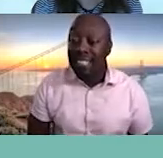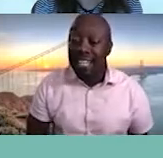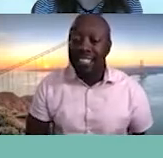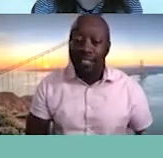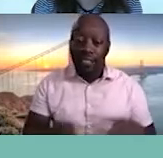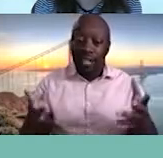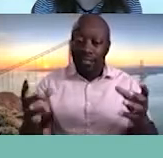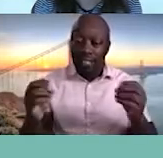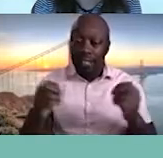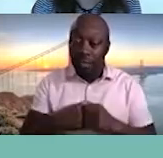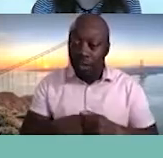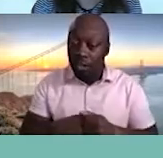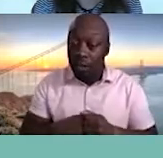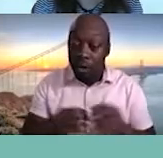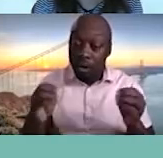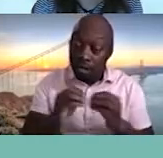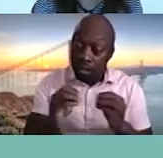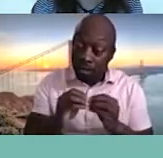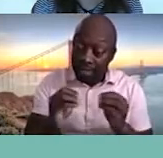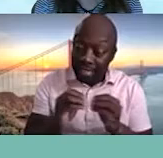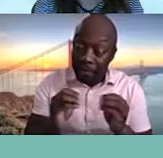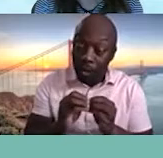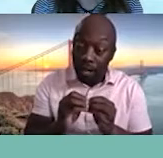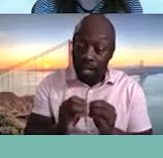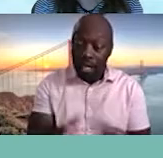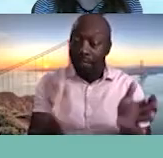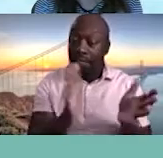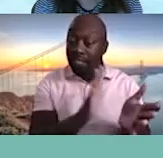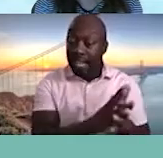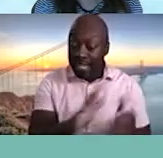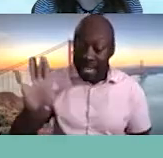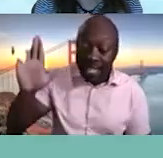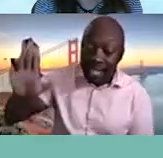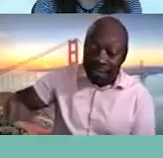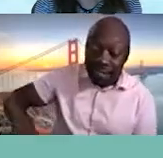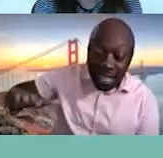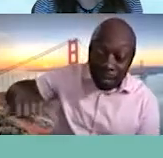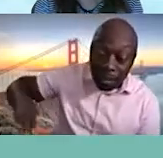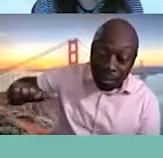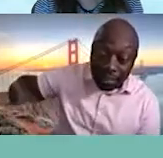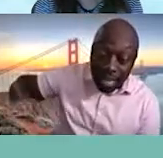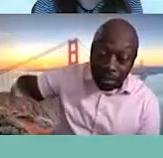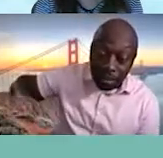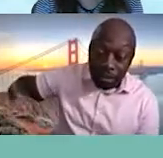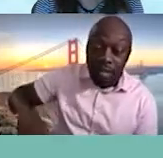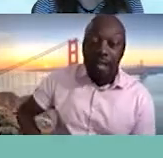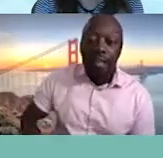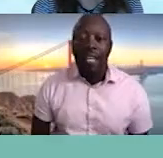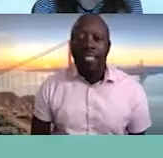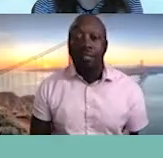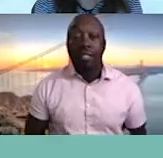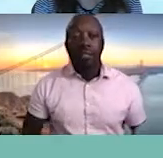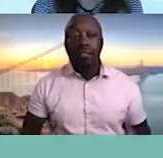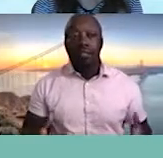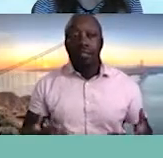Target signs. Obviously, if you're working on more, you want to sign more. If they're signing anything, if they're tapping on the table,